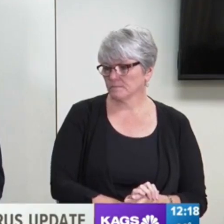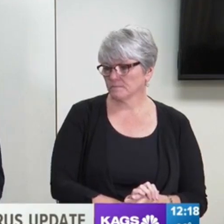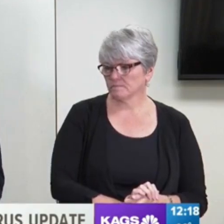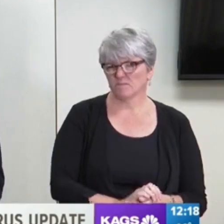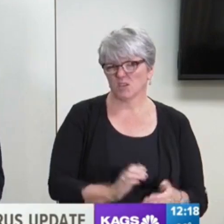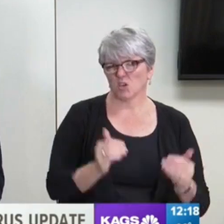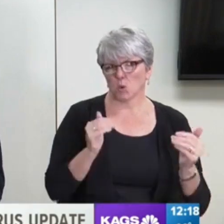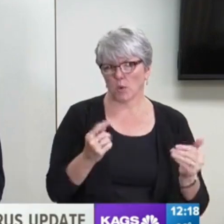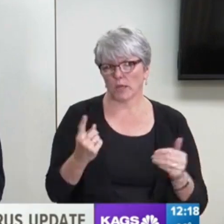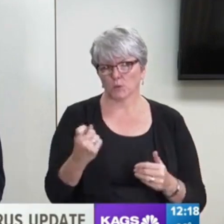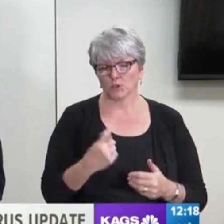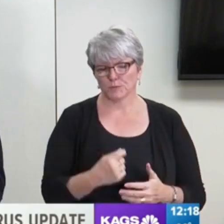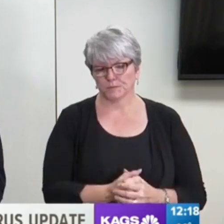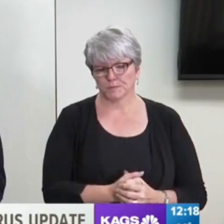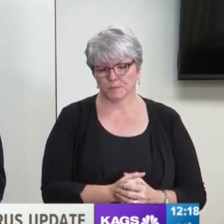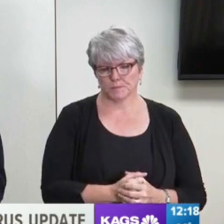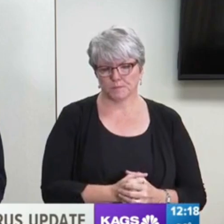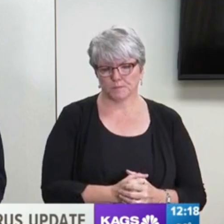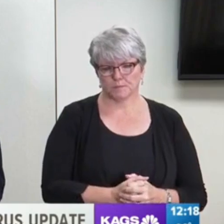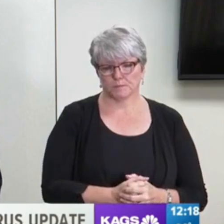And go ahead, please.